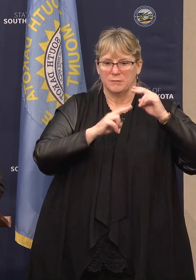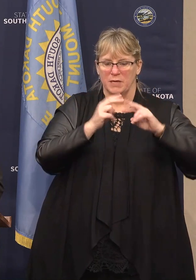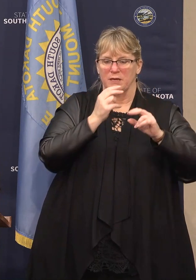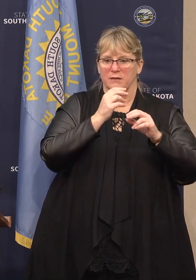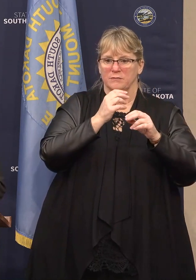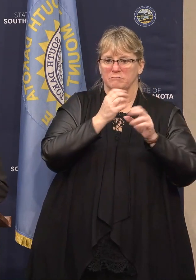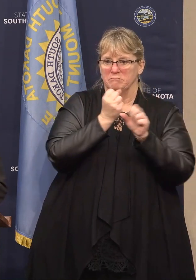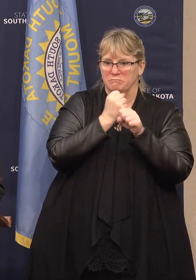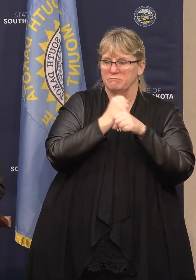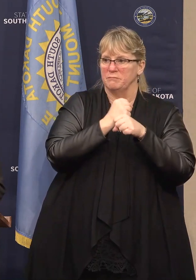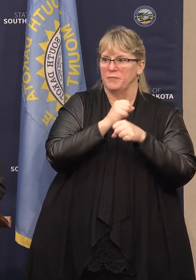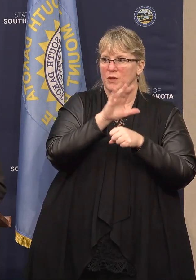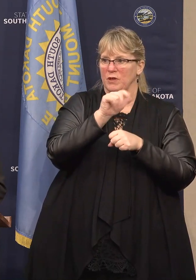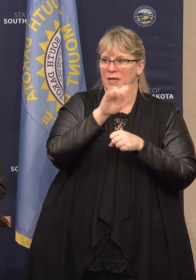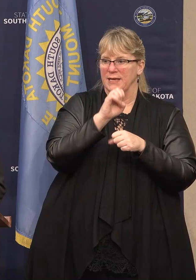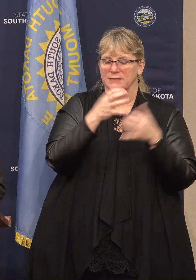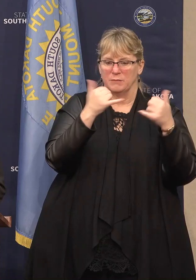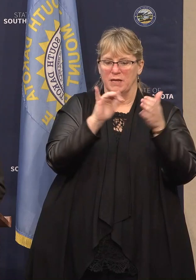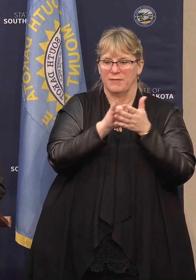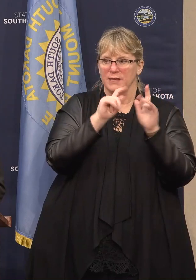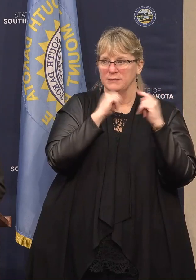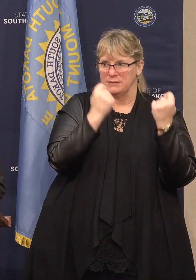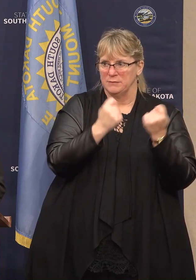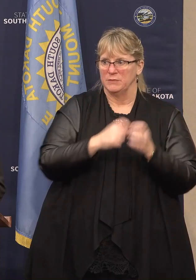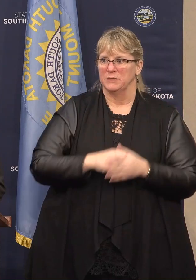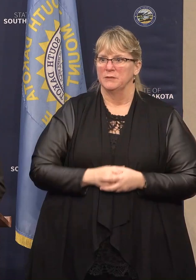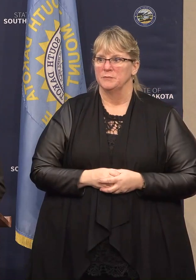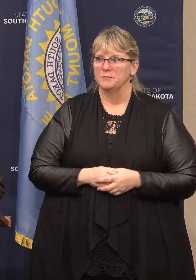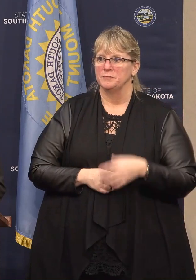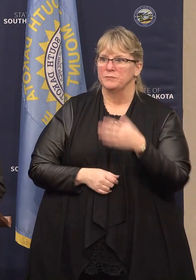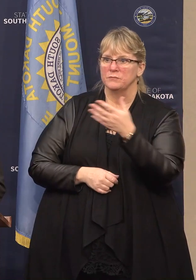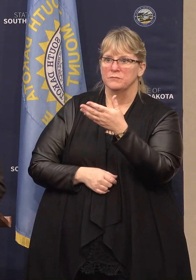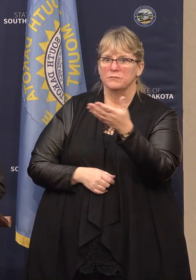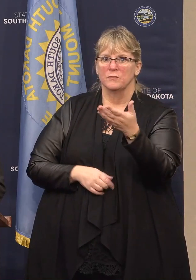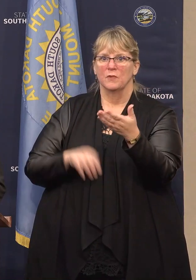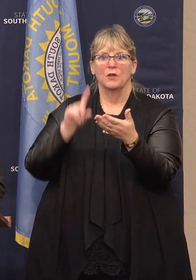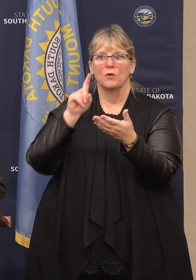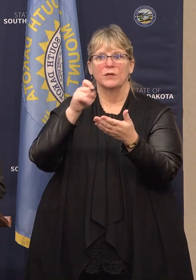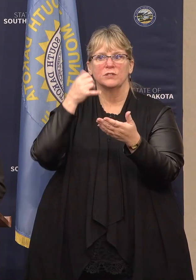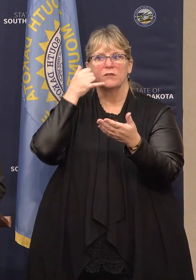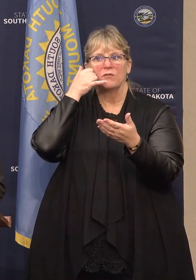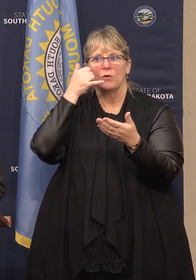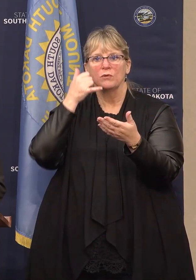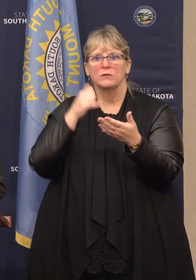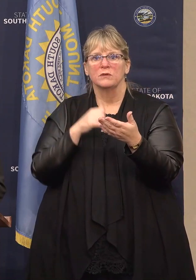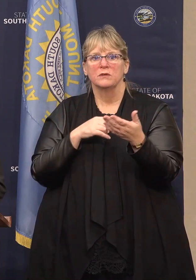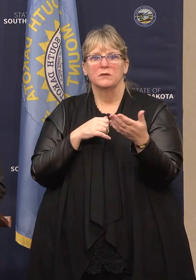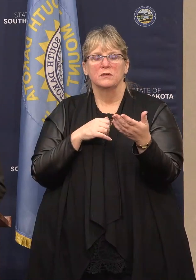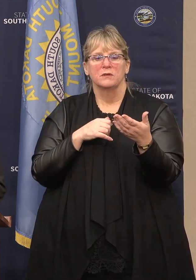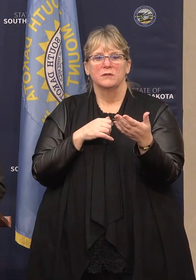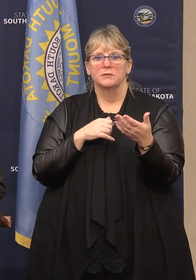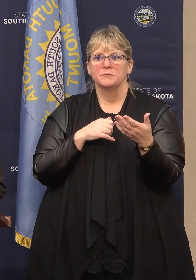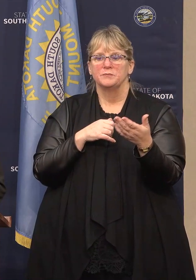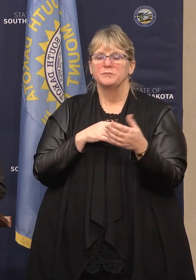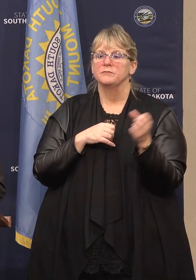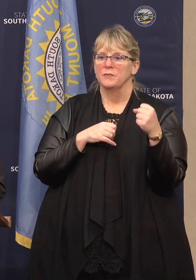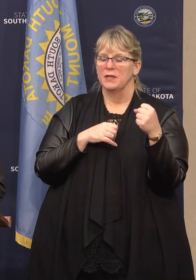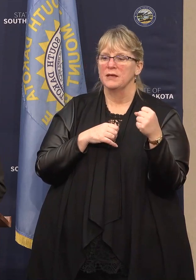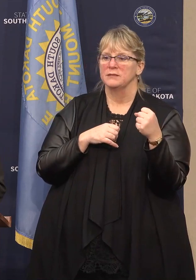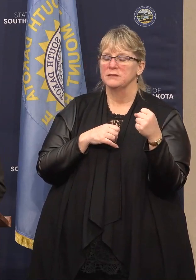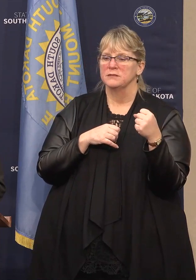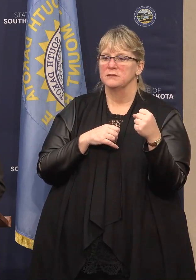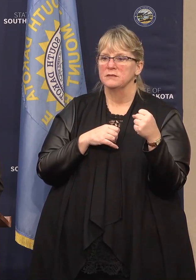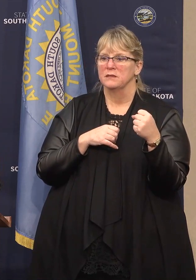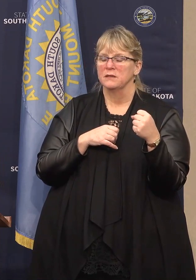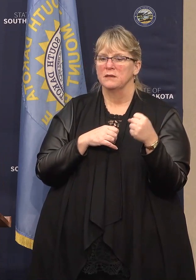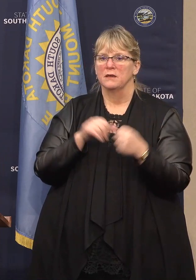case, and get the chance to play on that team. So they'll have Is there a question on the phone? Yes, could I ask a